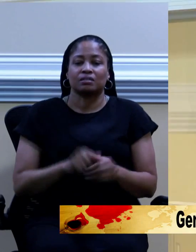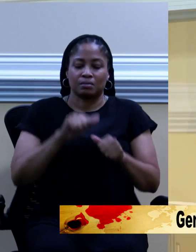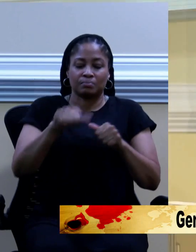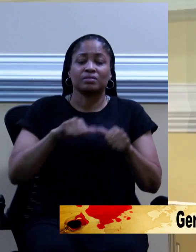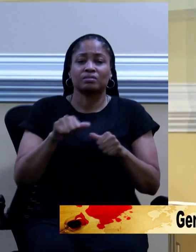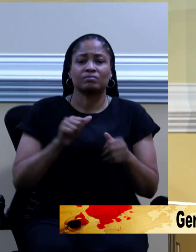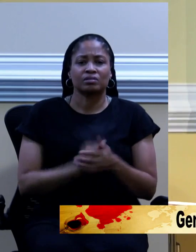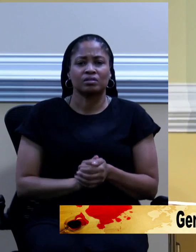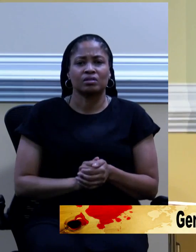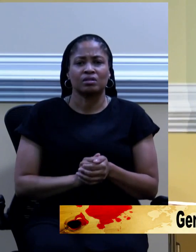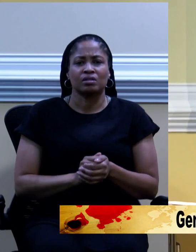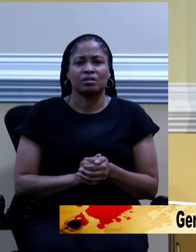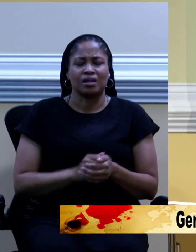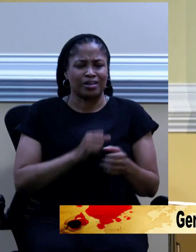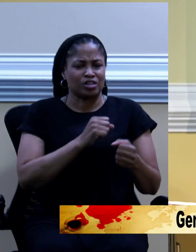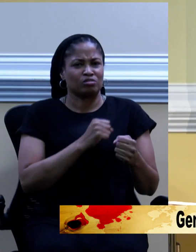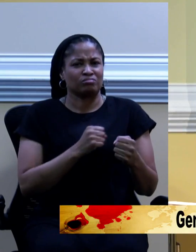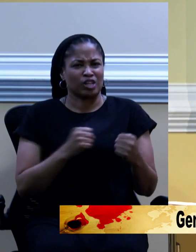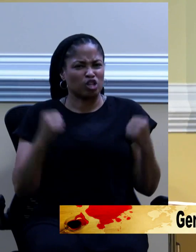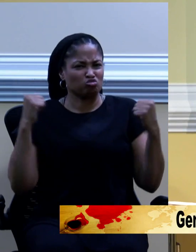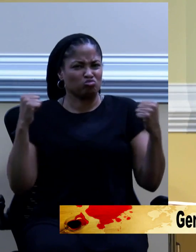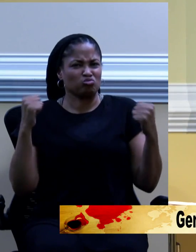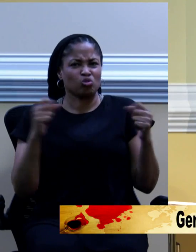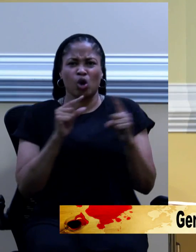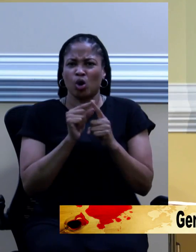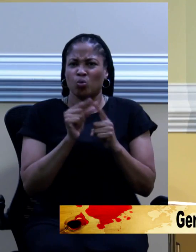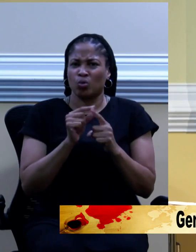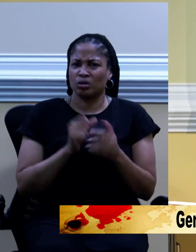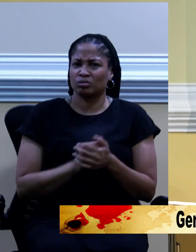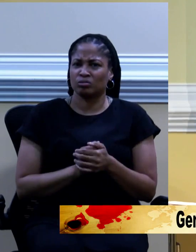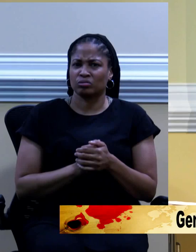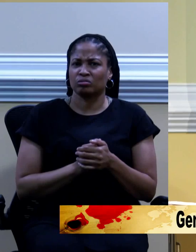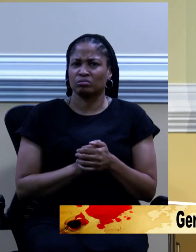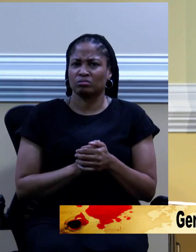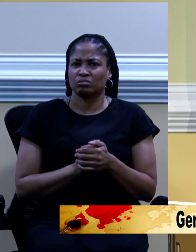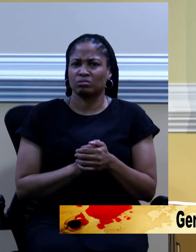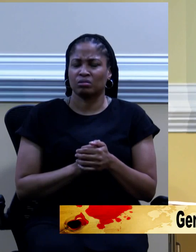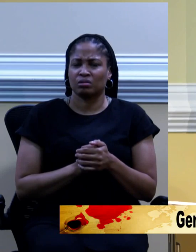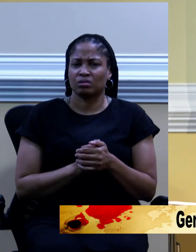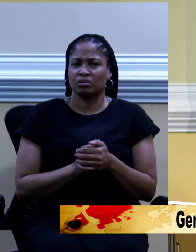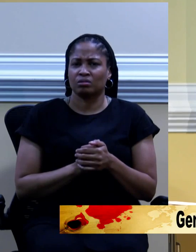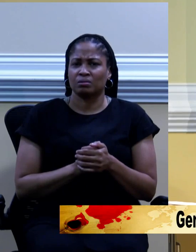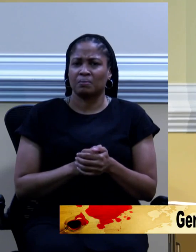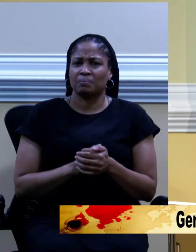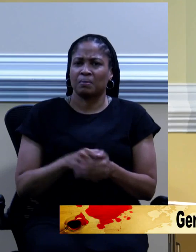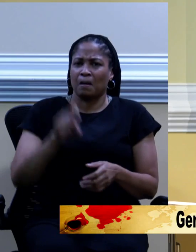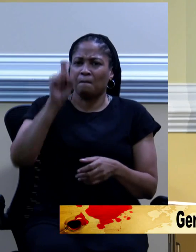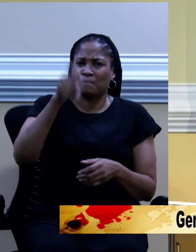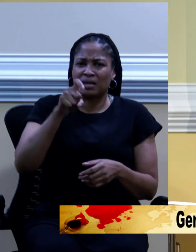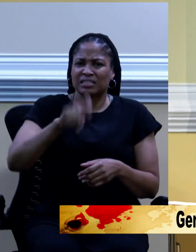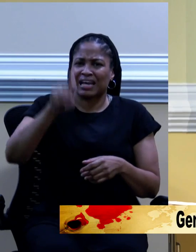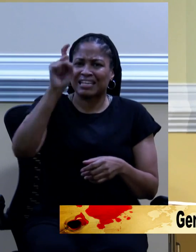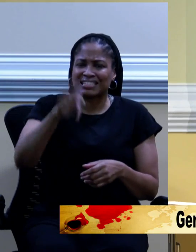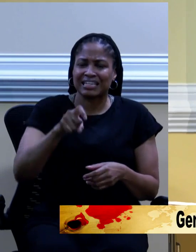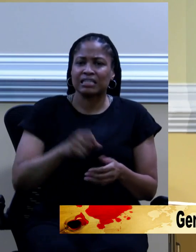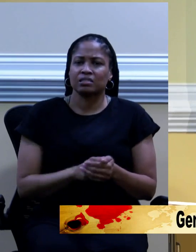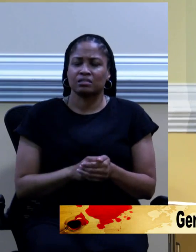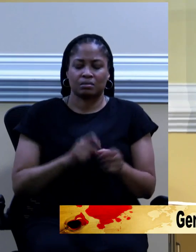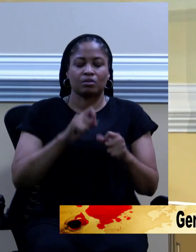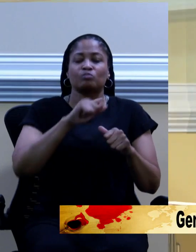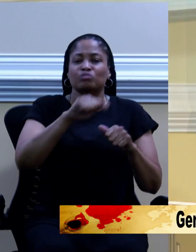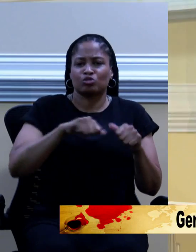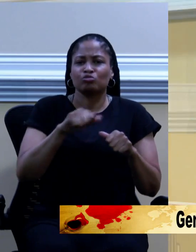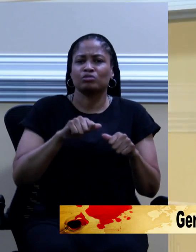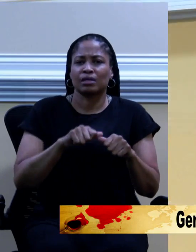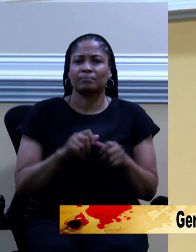strong words, ain't it? Must needs. Those are two absolutes, back to back. must needs be circumcised. Go ahead and